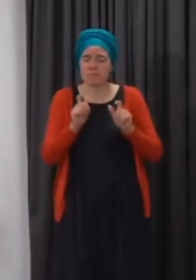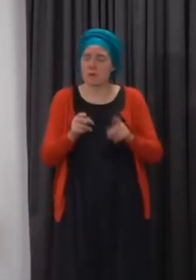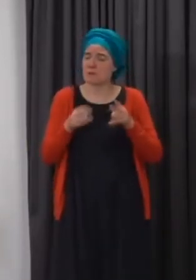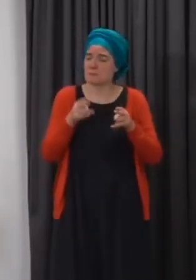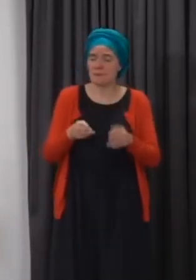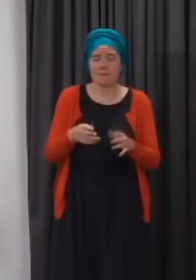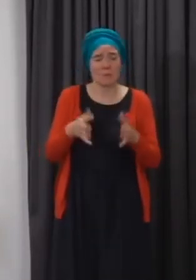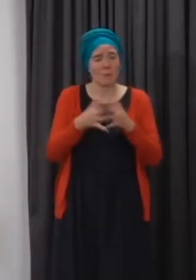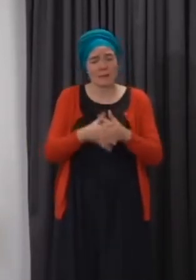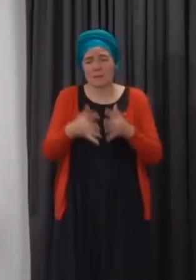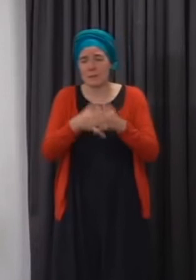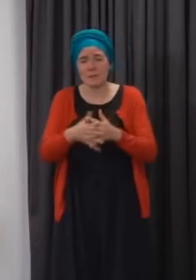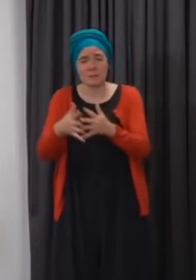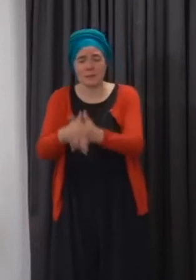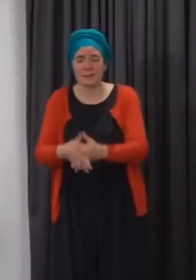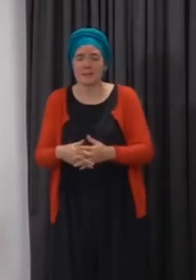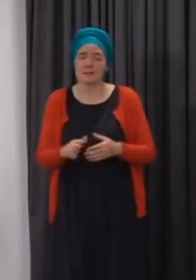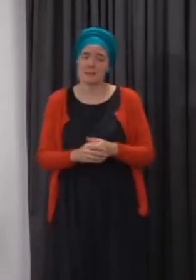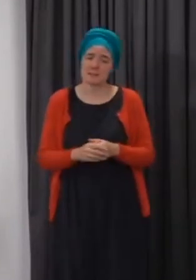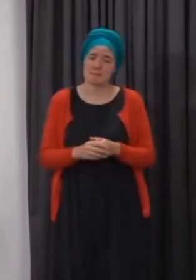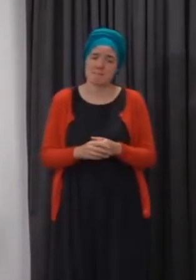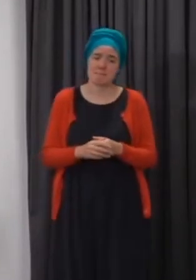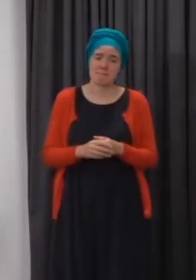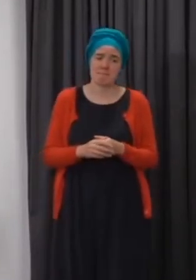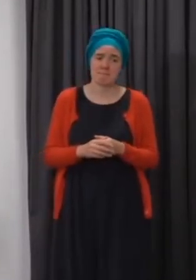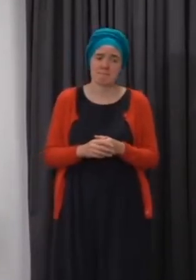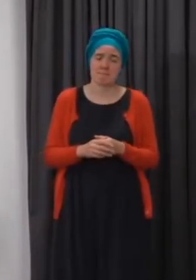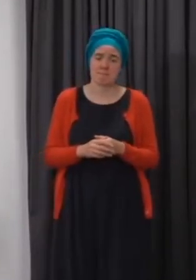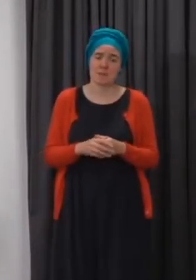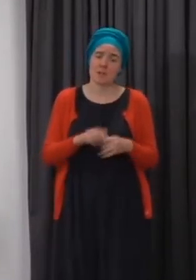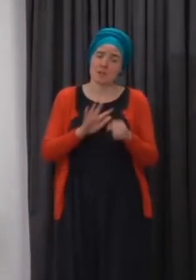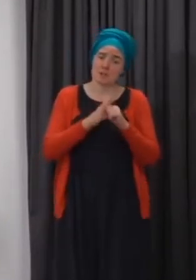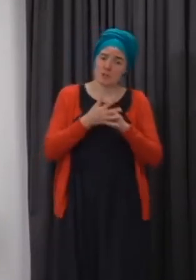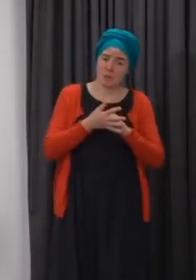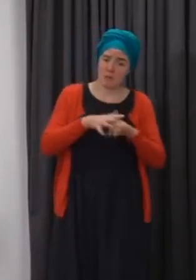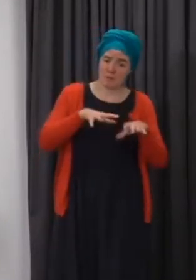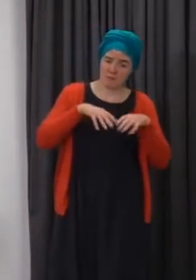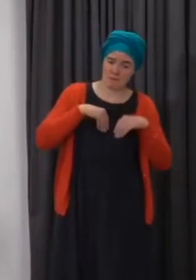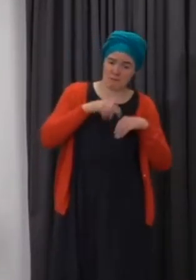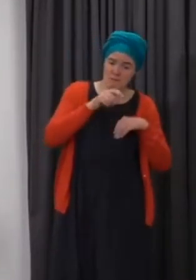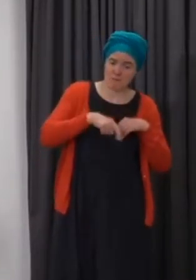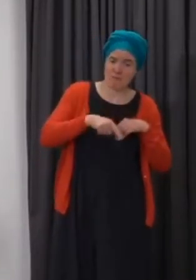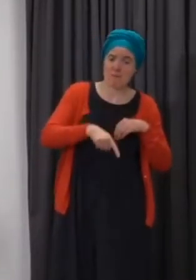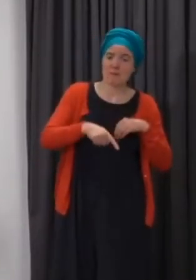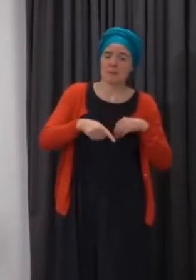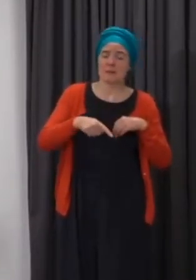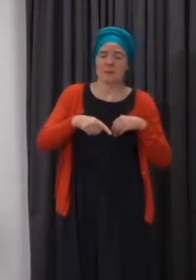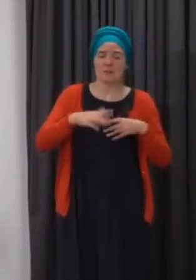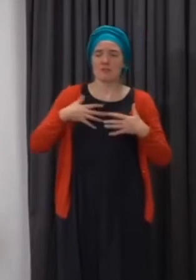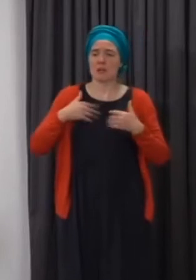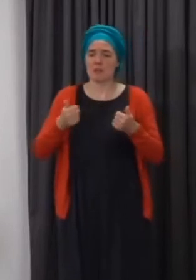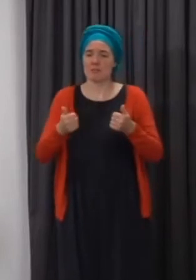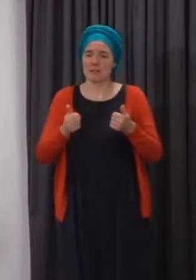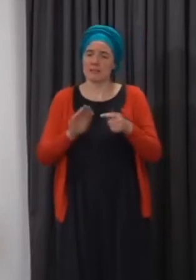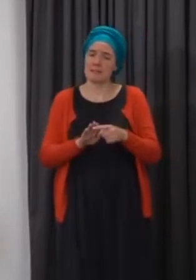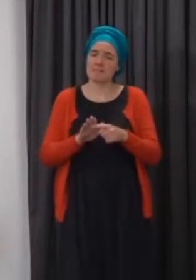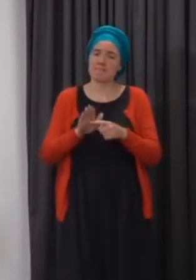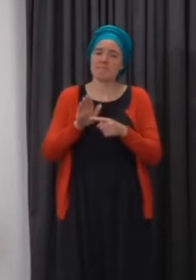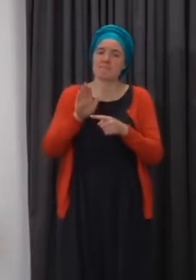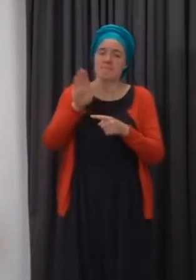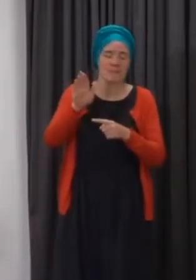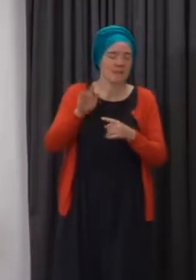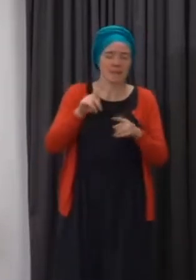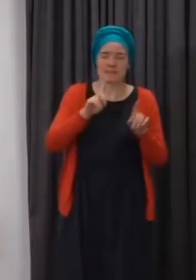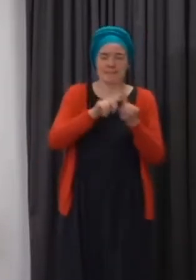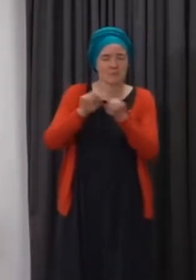offer. Recovery from coronavirus varies from person to person, but for those who have spent more than a few days in